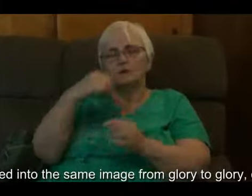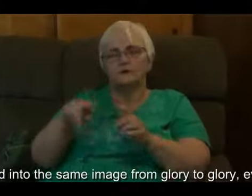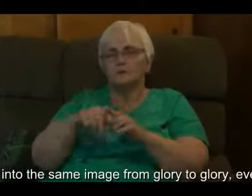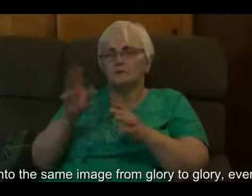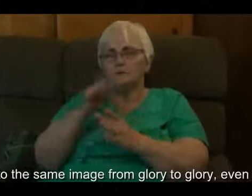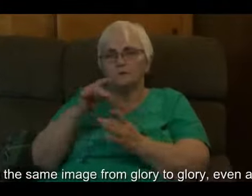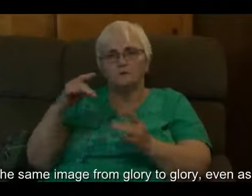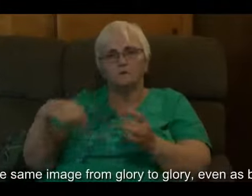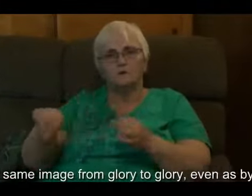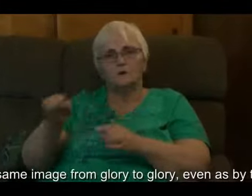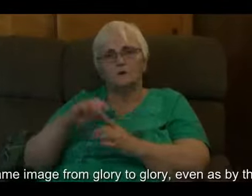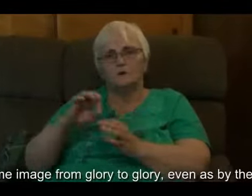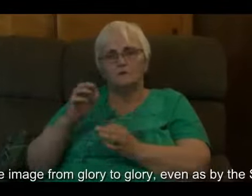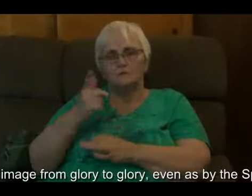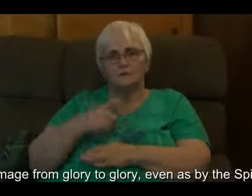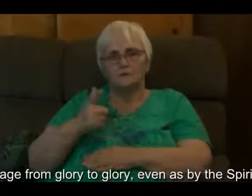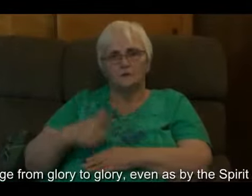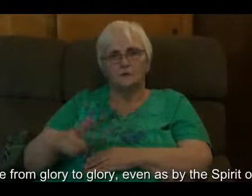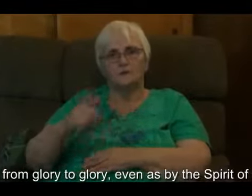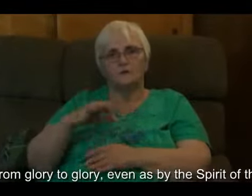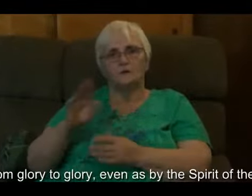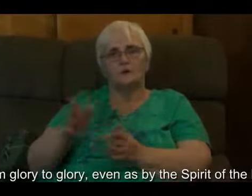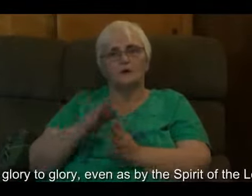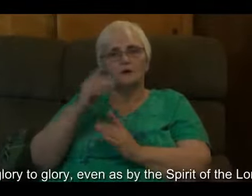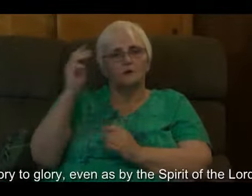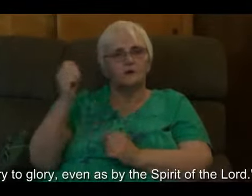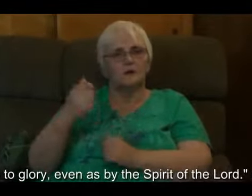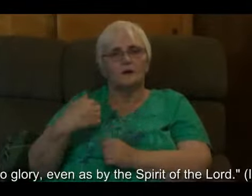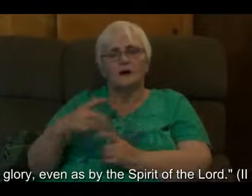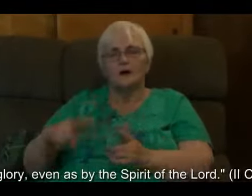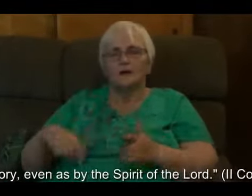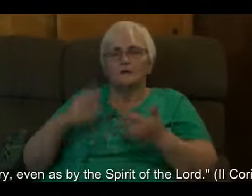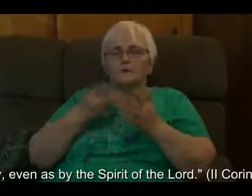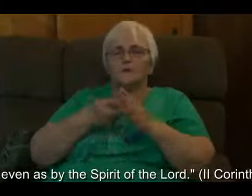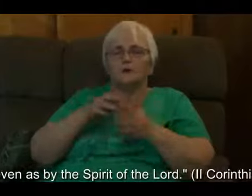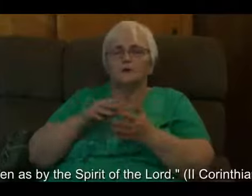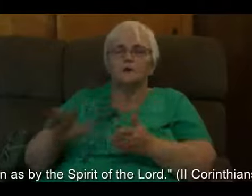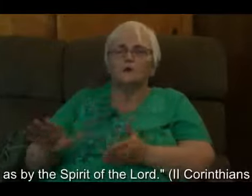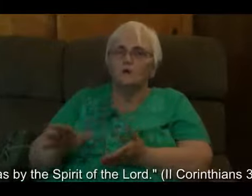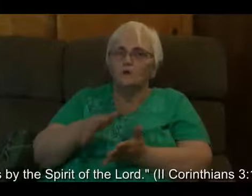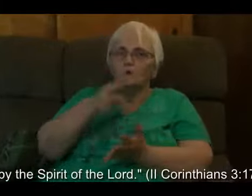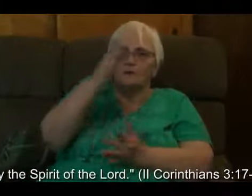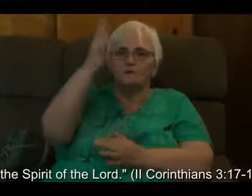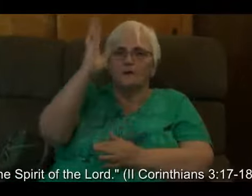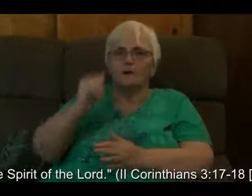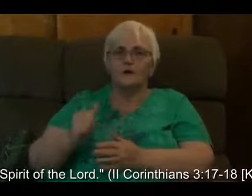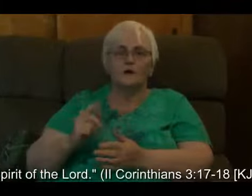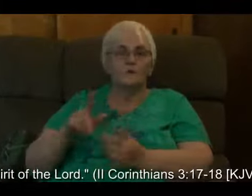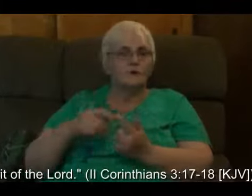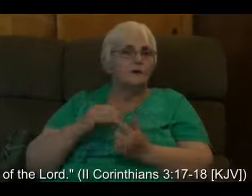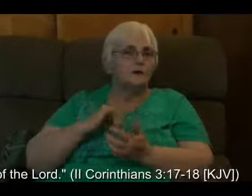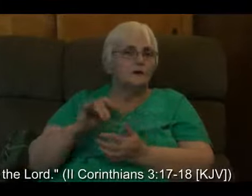of the Lord. Hallelujah. Our lives are meant to glorify God. And when it is, it changes people's